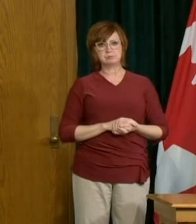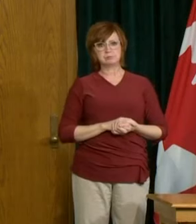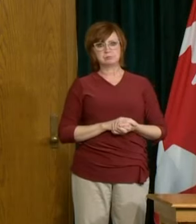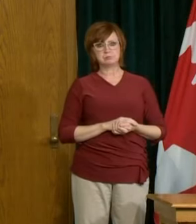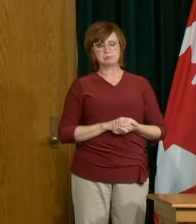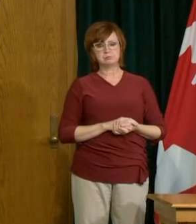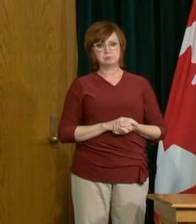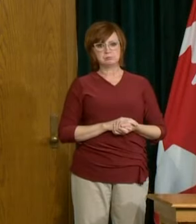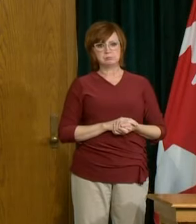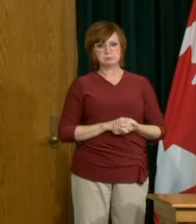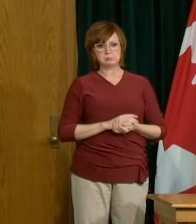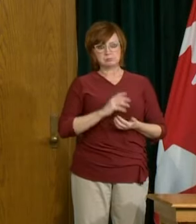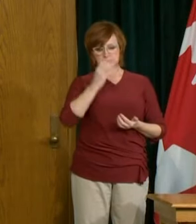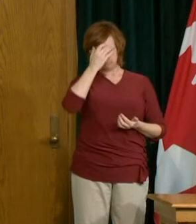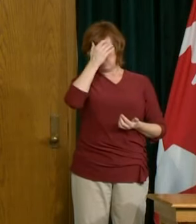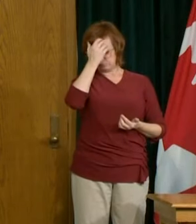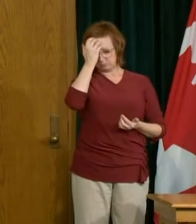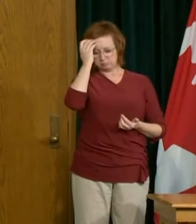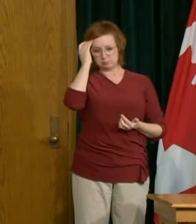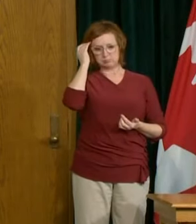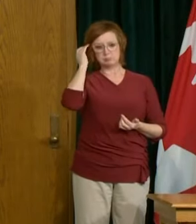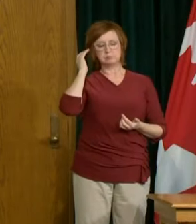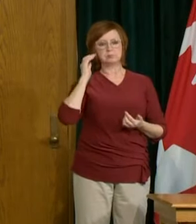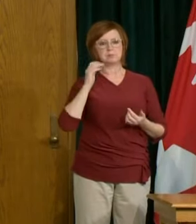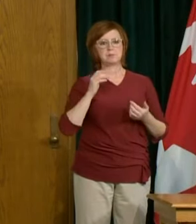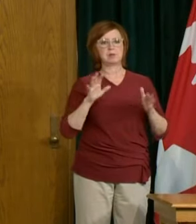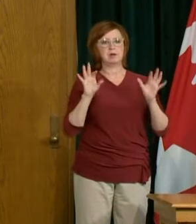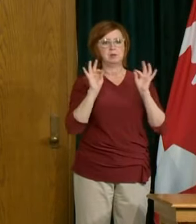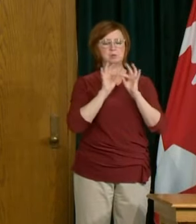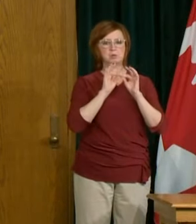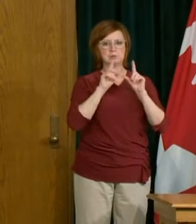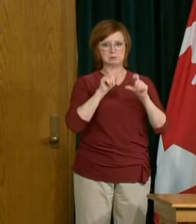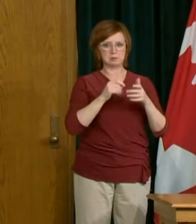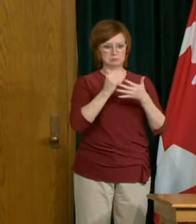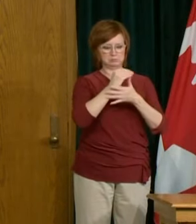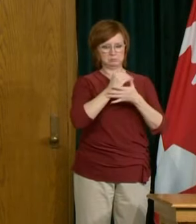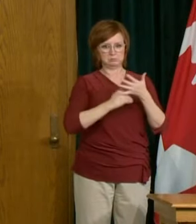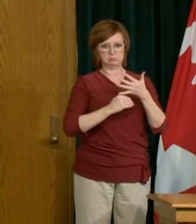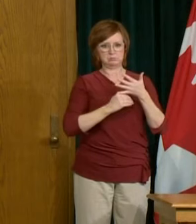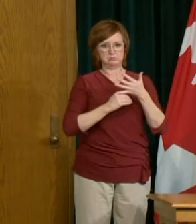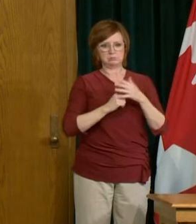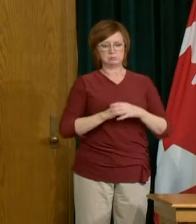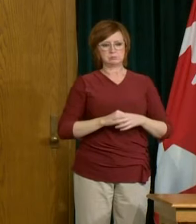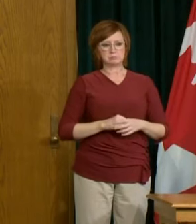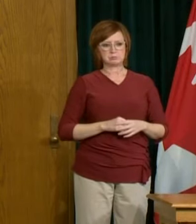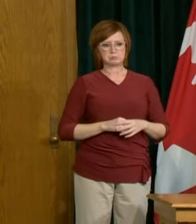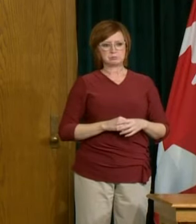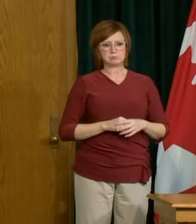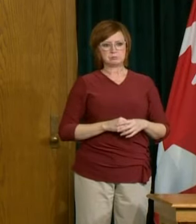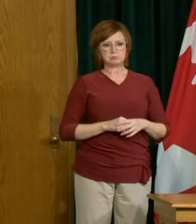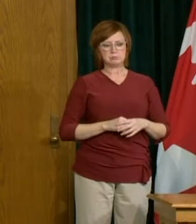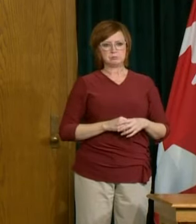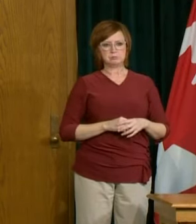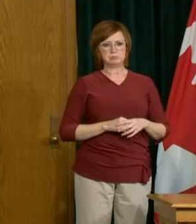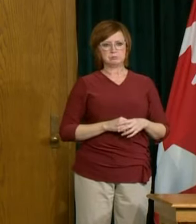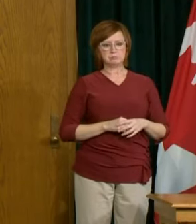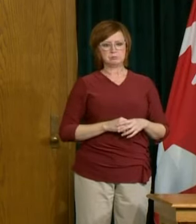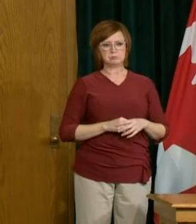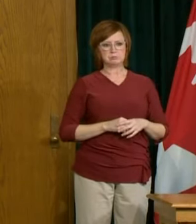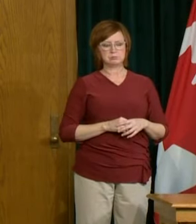content investigation, but the first pillar, physical distancing at all times, is critical. And the fact that there are